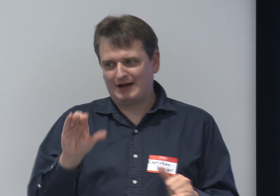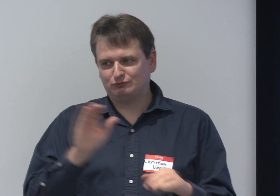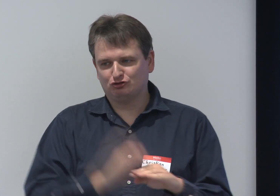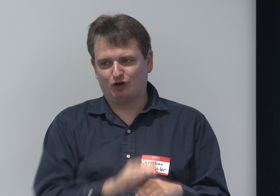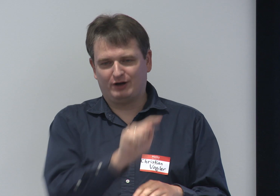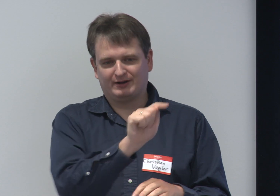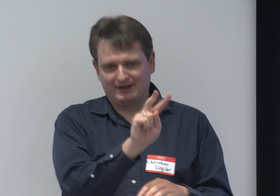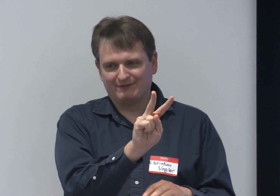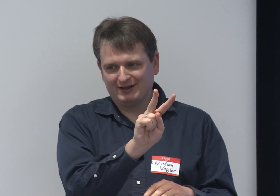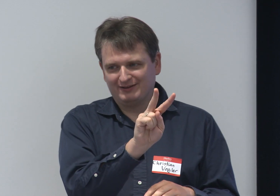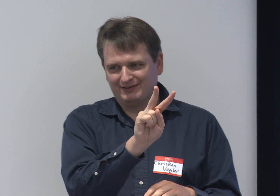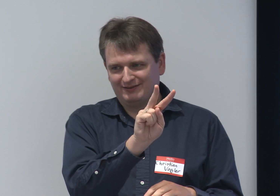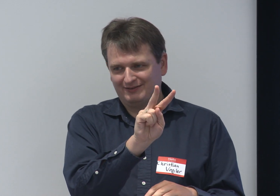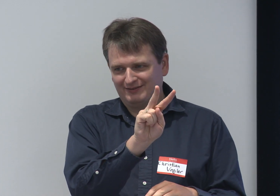of closed captions.